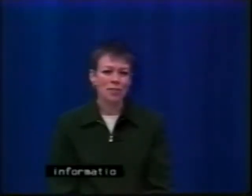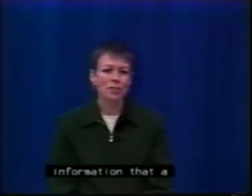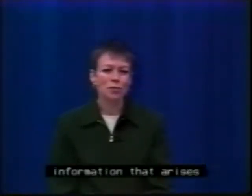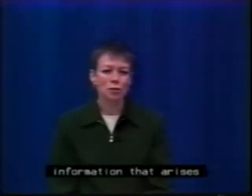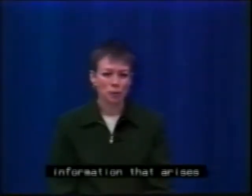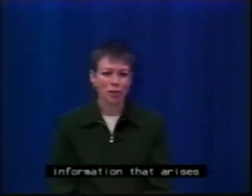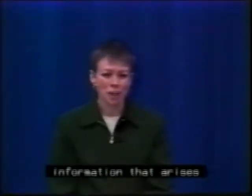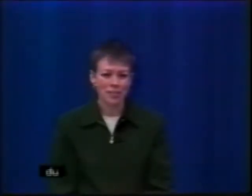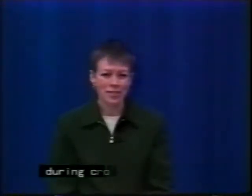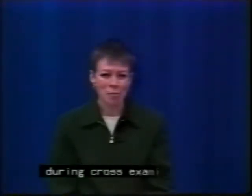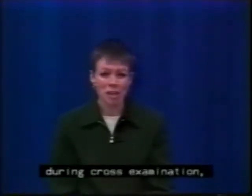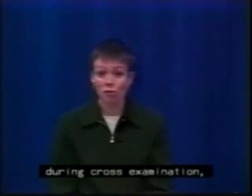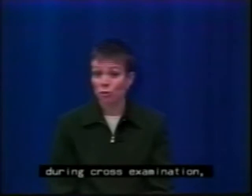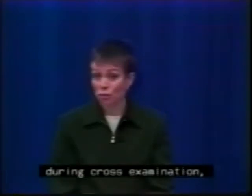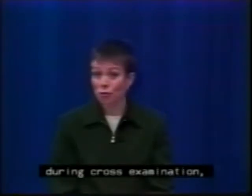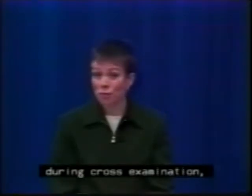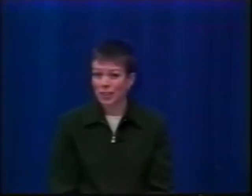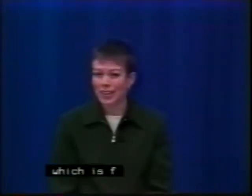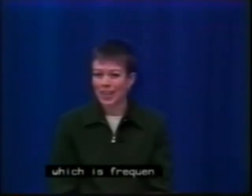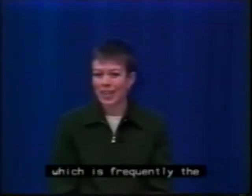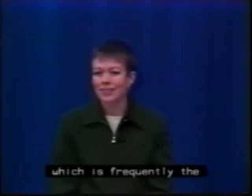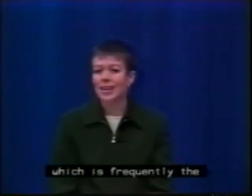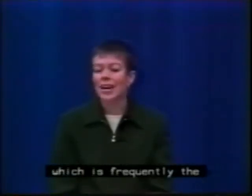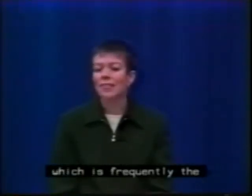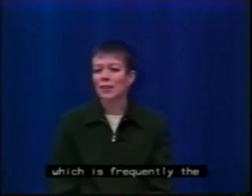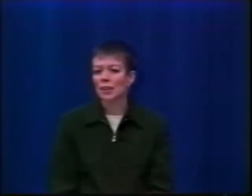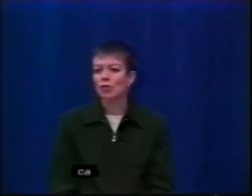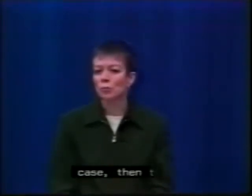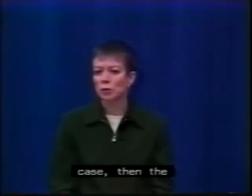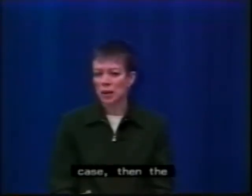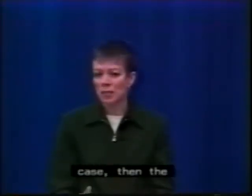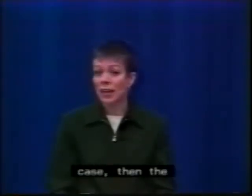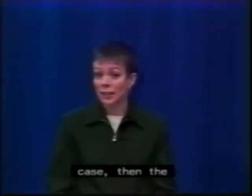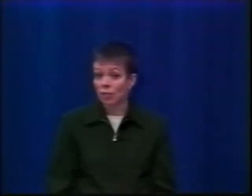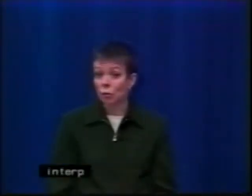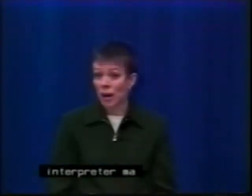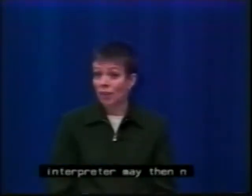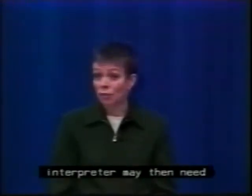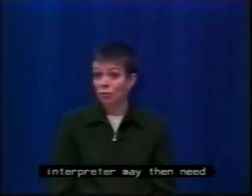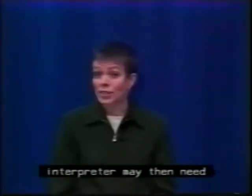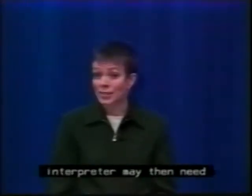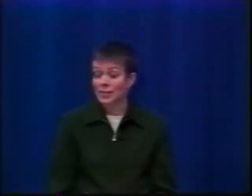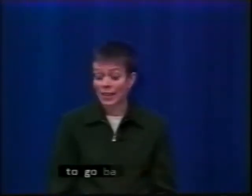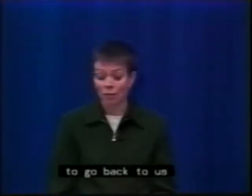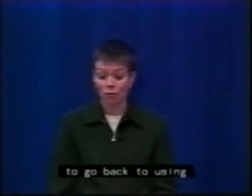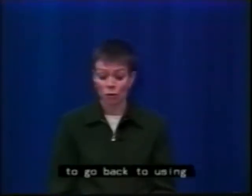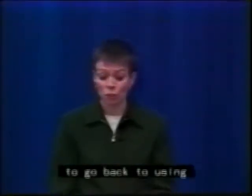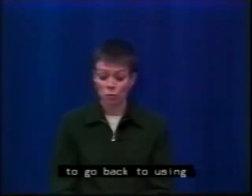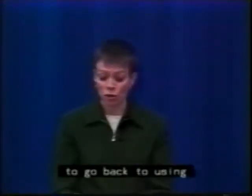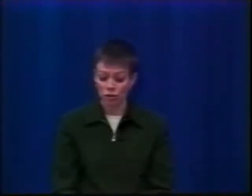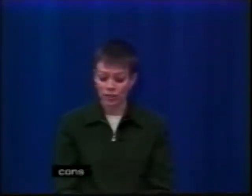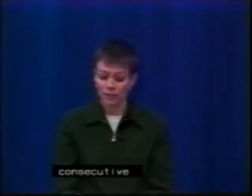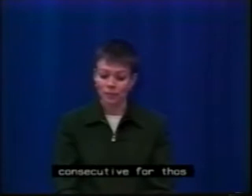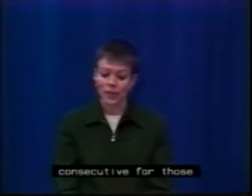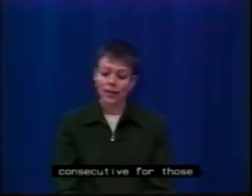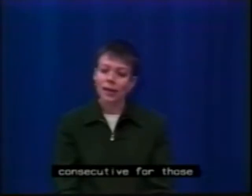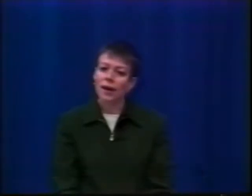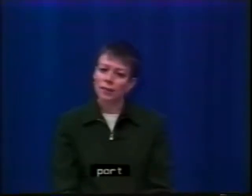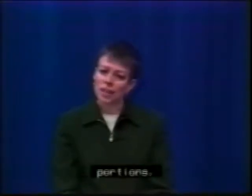arises during cross-examination, which is frequently the case, then the interpreter may then need to go back to using consecutive for those portions. And the